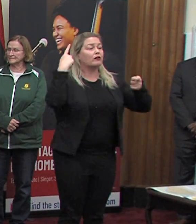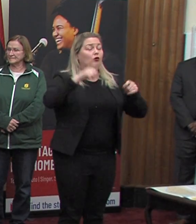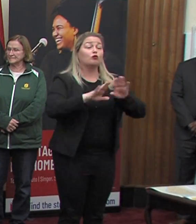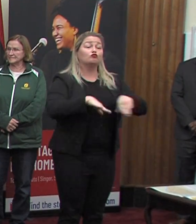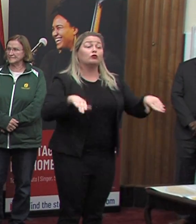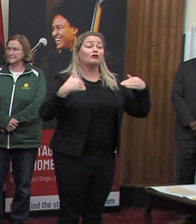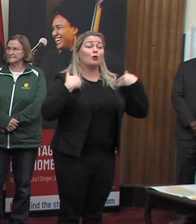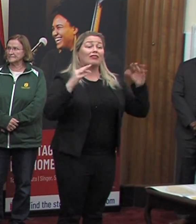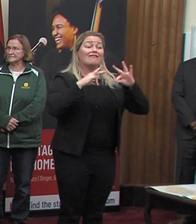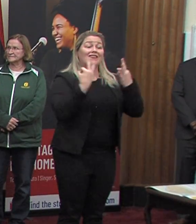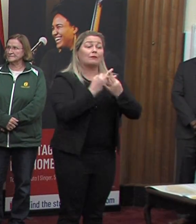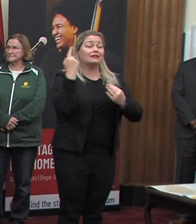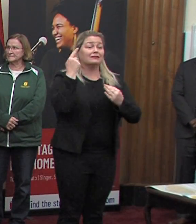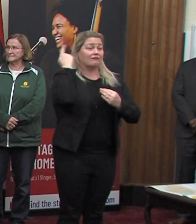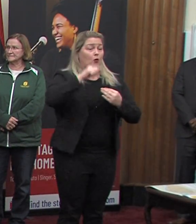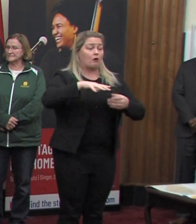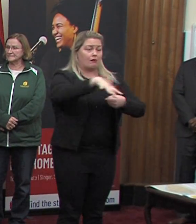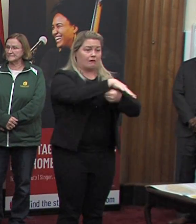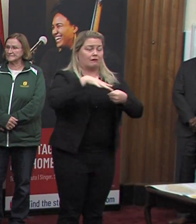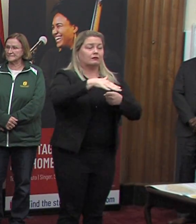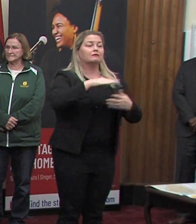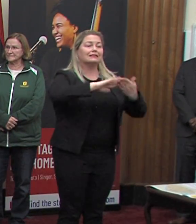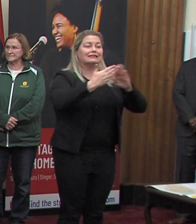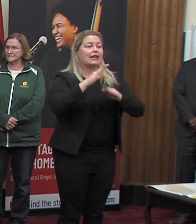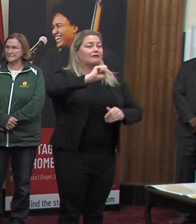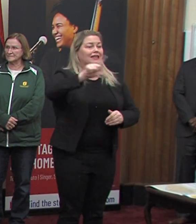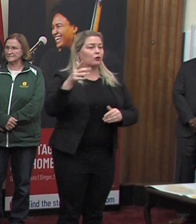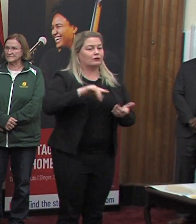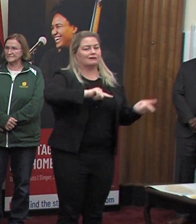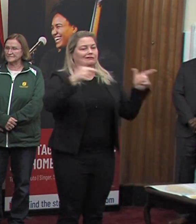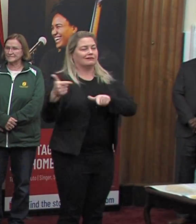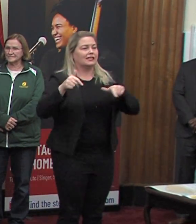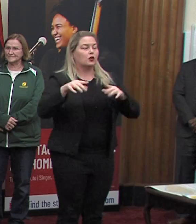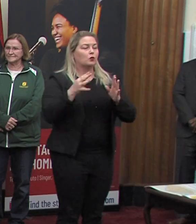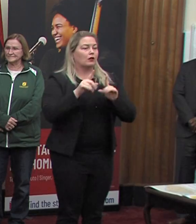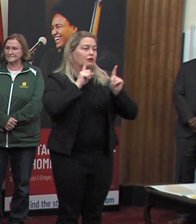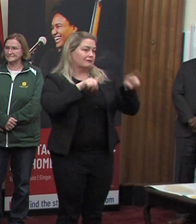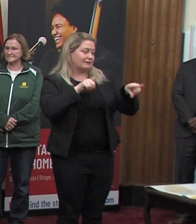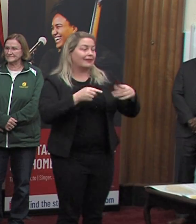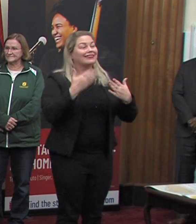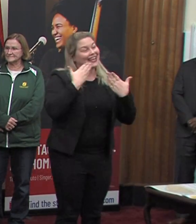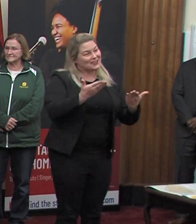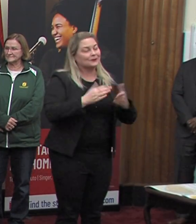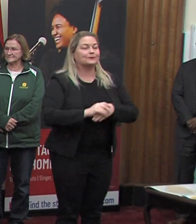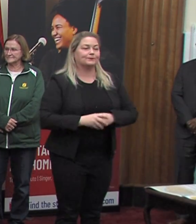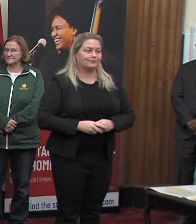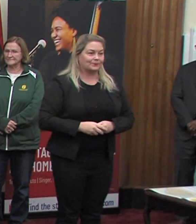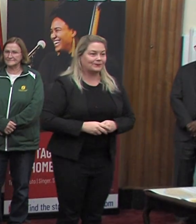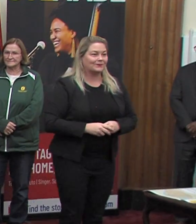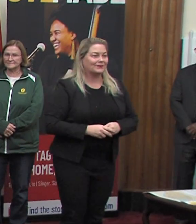Families for the City of St. Louis, and he'll take it from there. Thank you all.